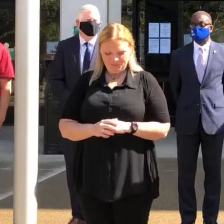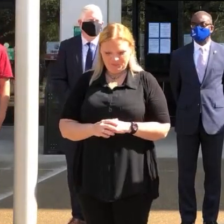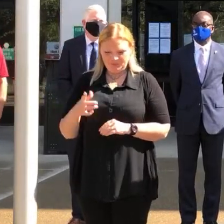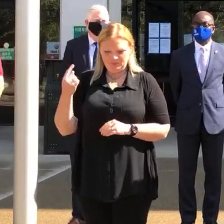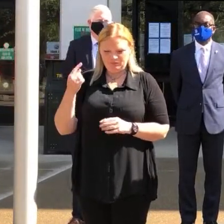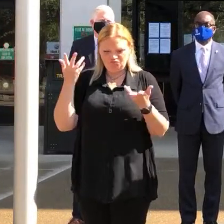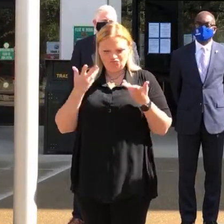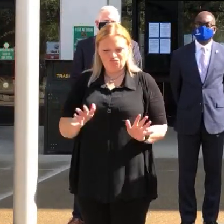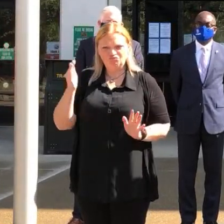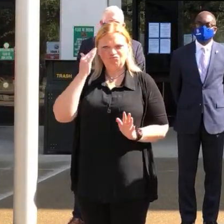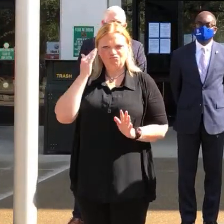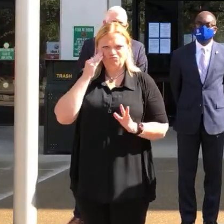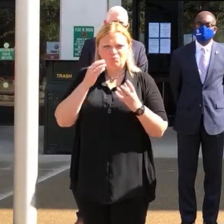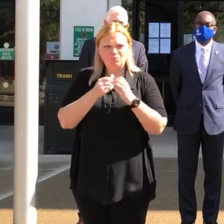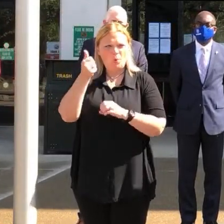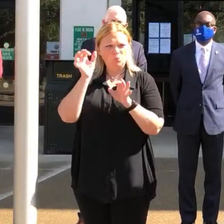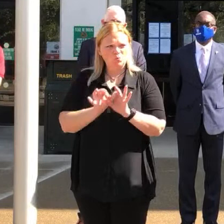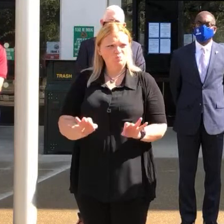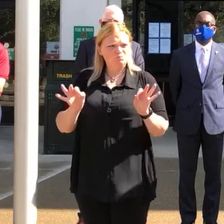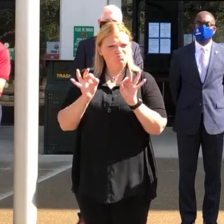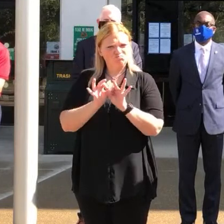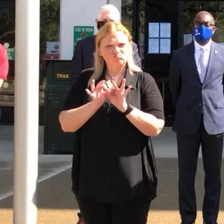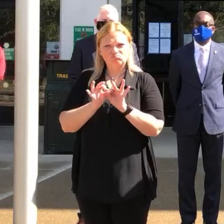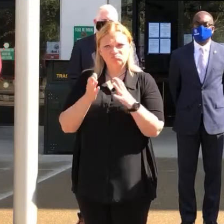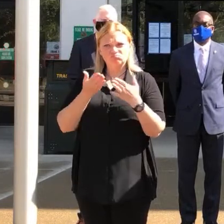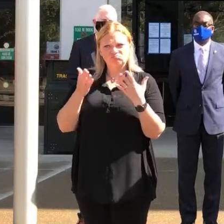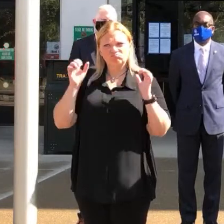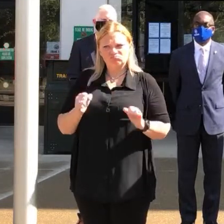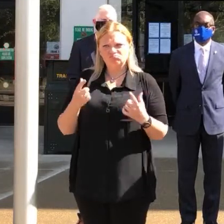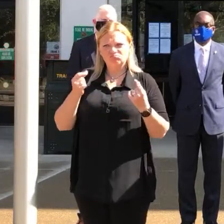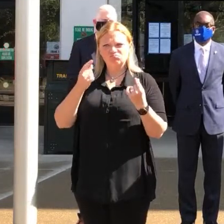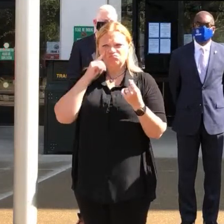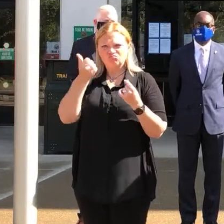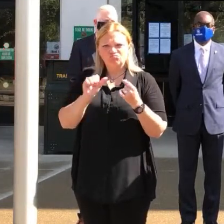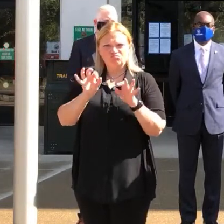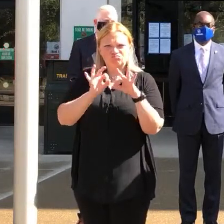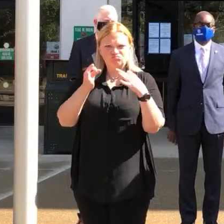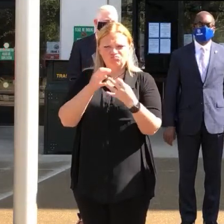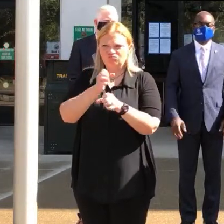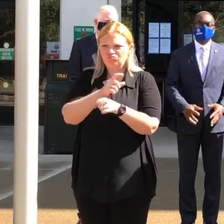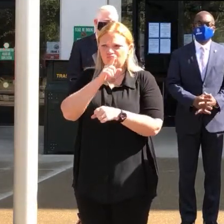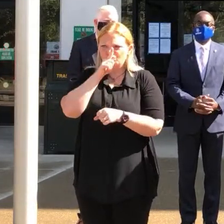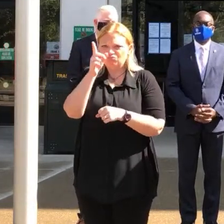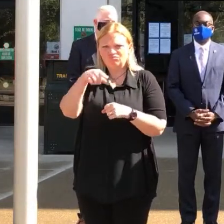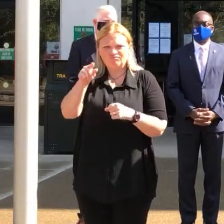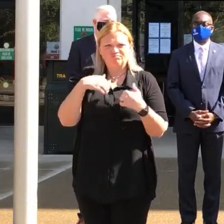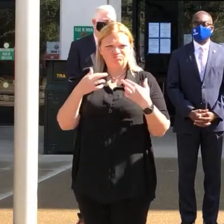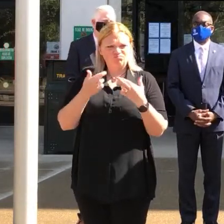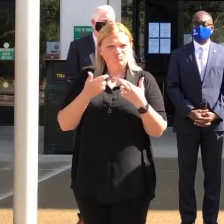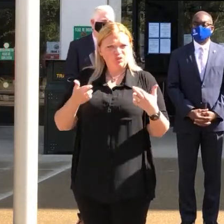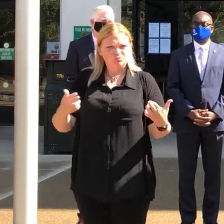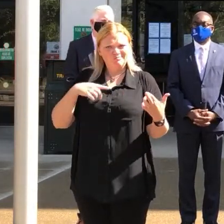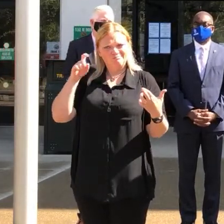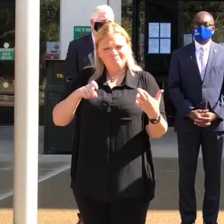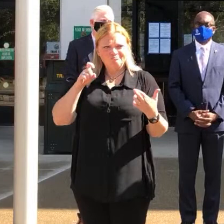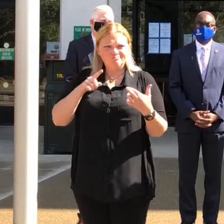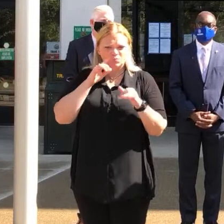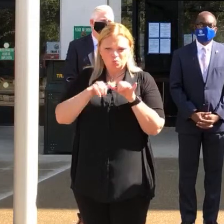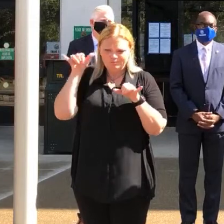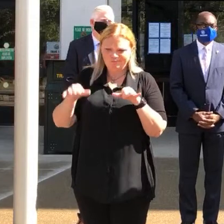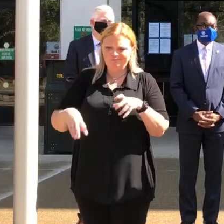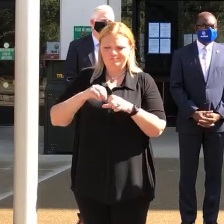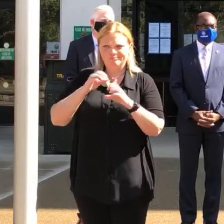We know that one of the most important things that we can do for any family is to ensure that they have the resources necessary to stay in their